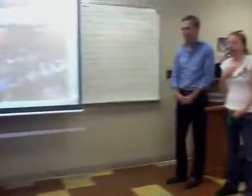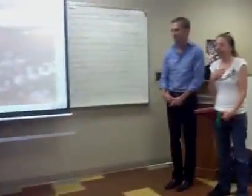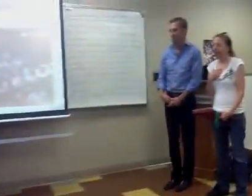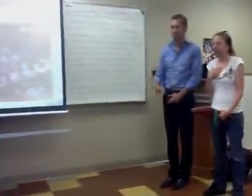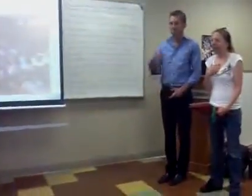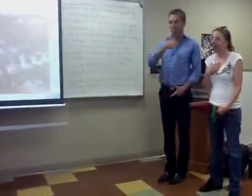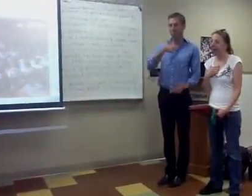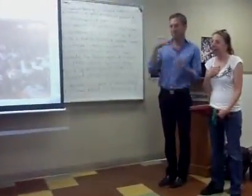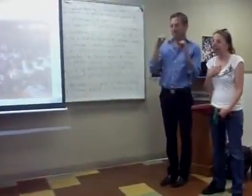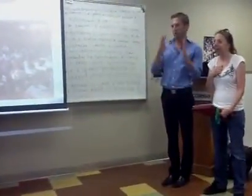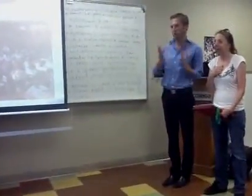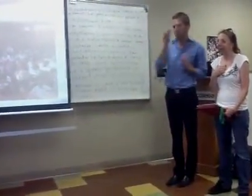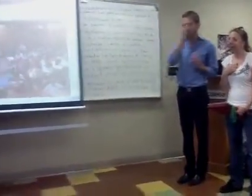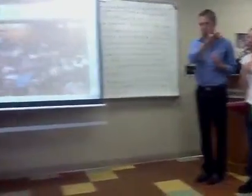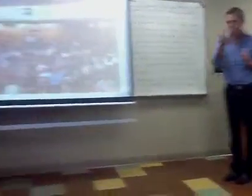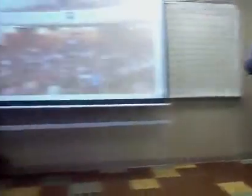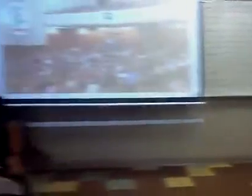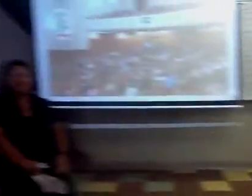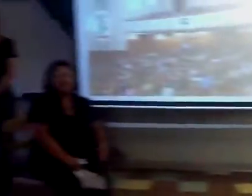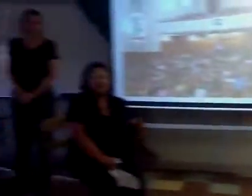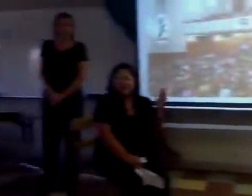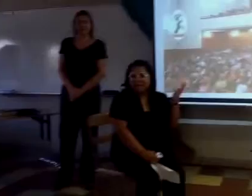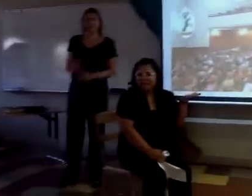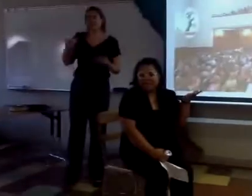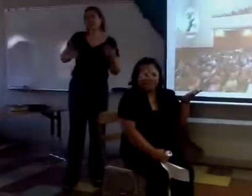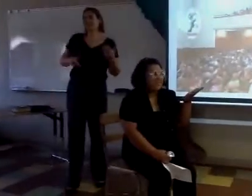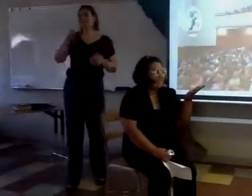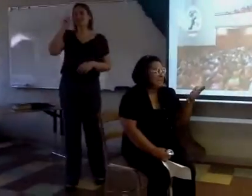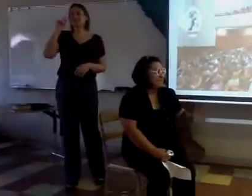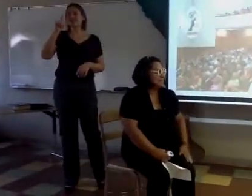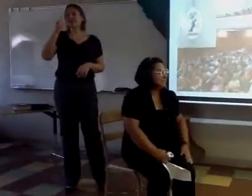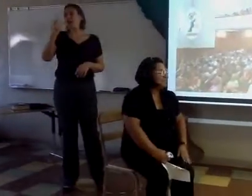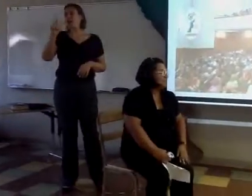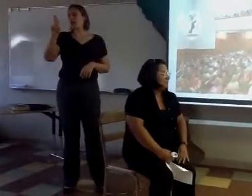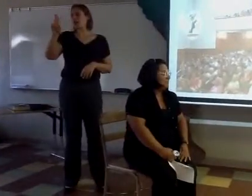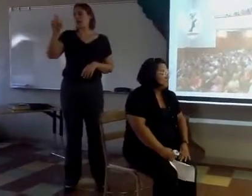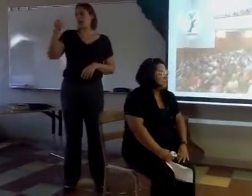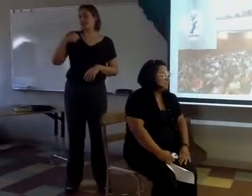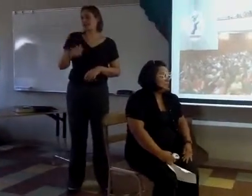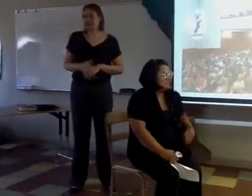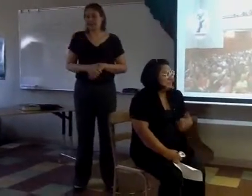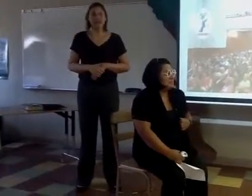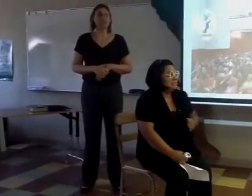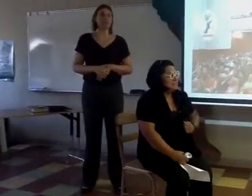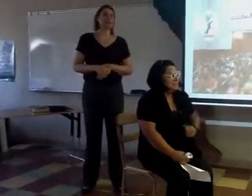I'm the teacher. Okay. And I'm Gallaudet.